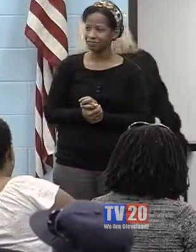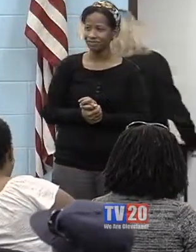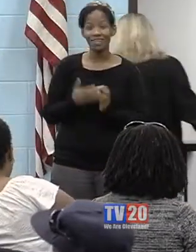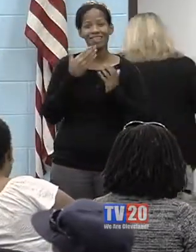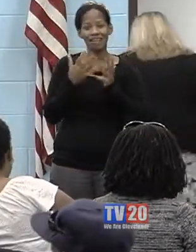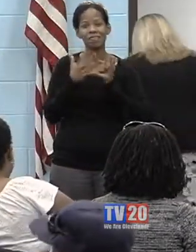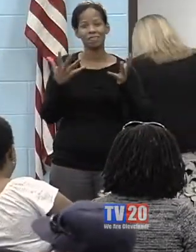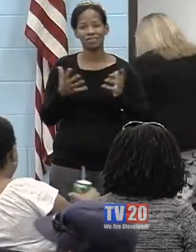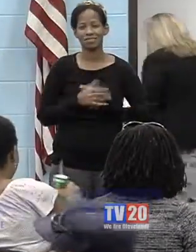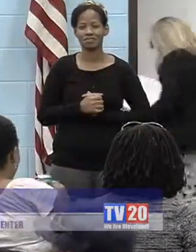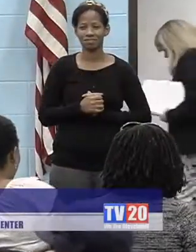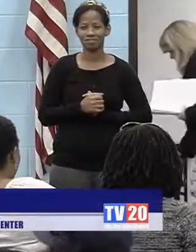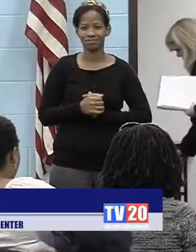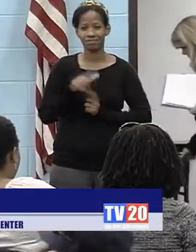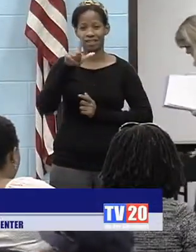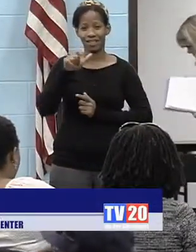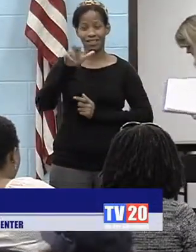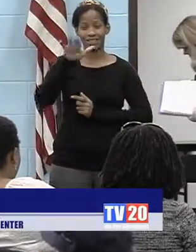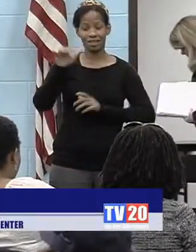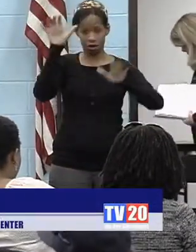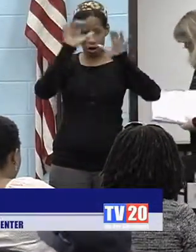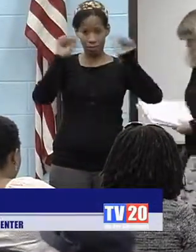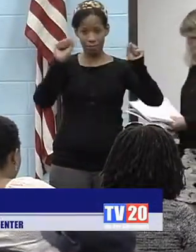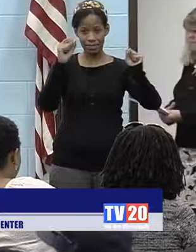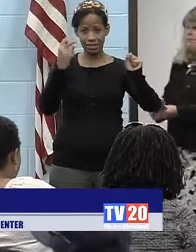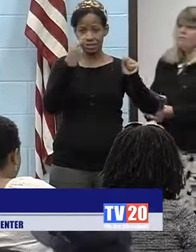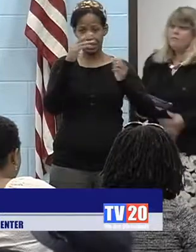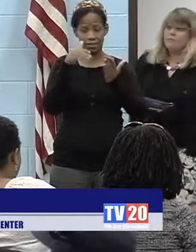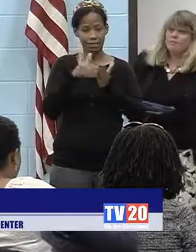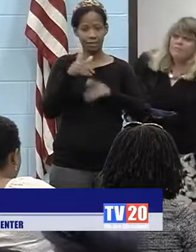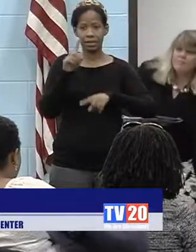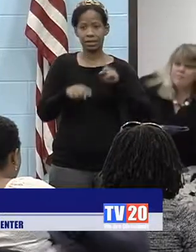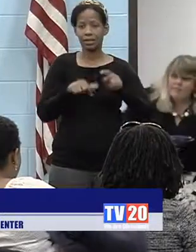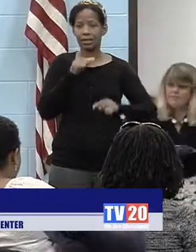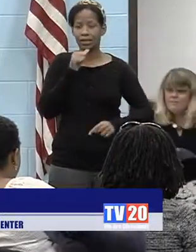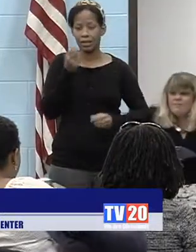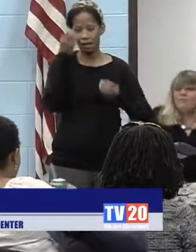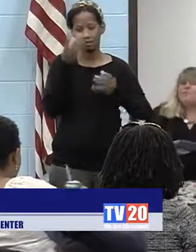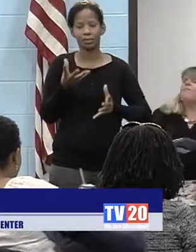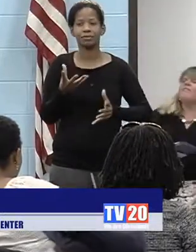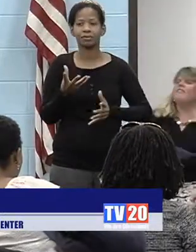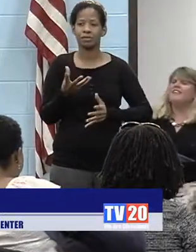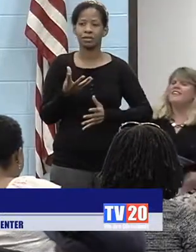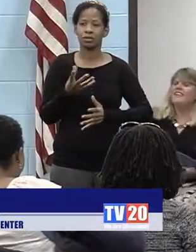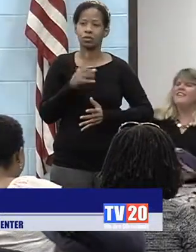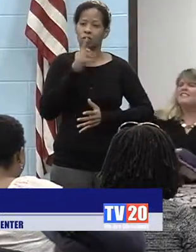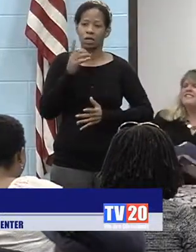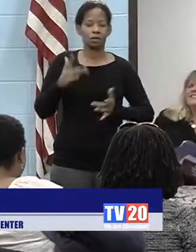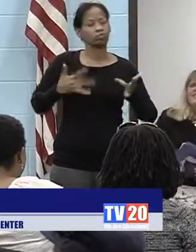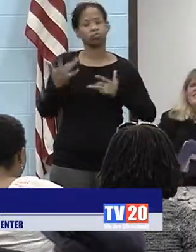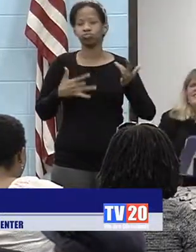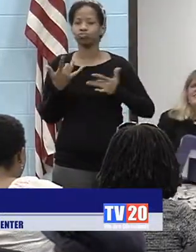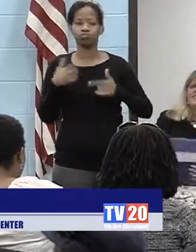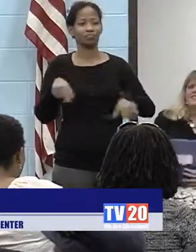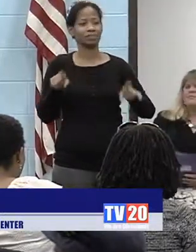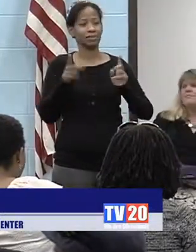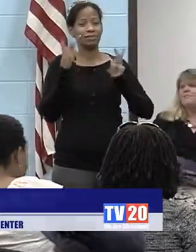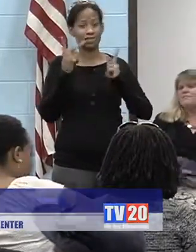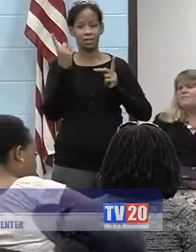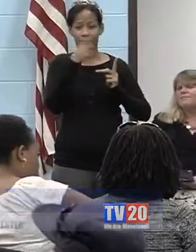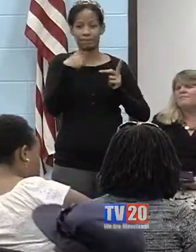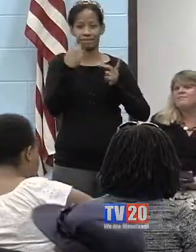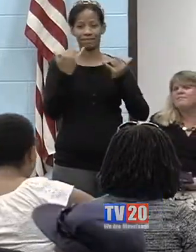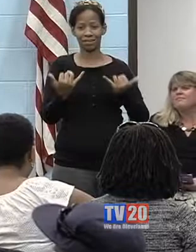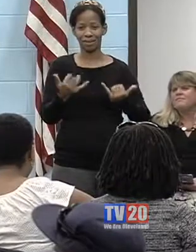Thank you, Director. I am Larry Benders, the president of the Sight Center, and I cannot tell you how excited we are all to be